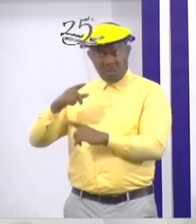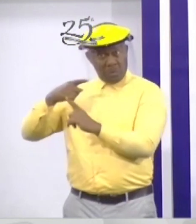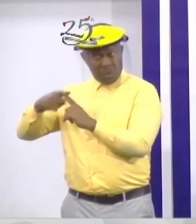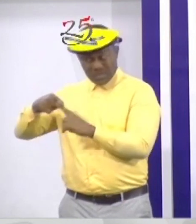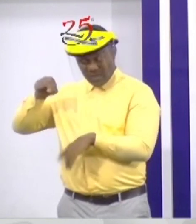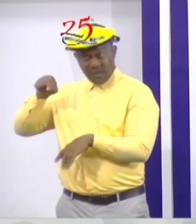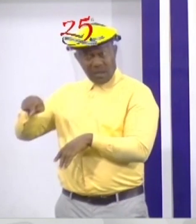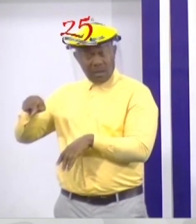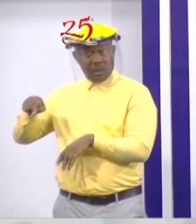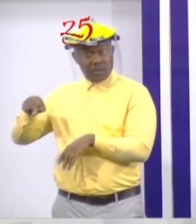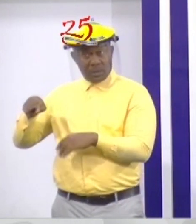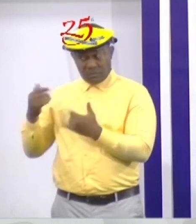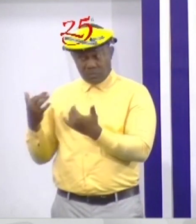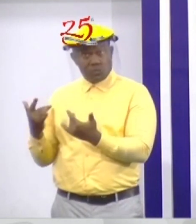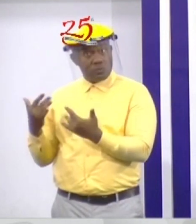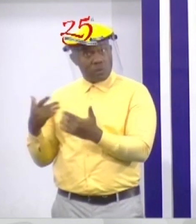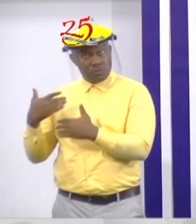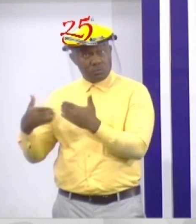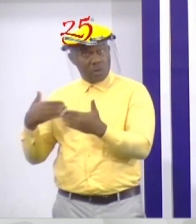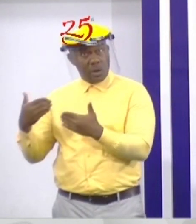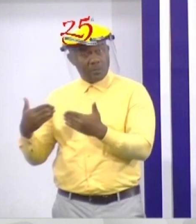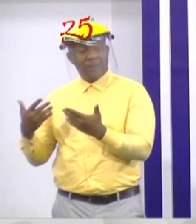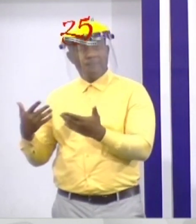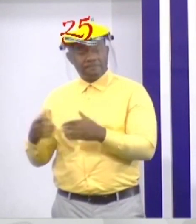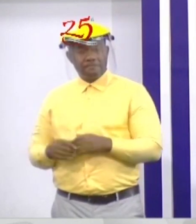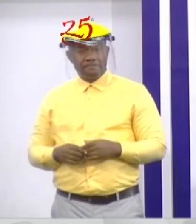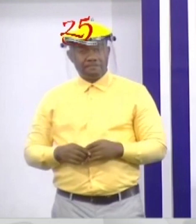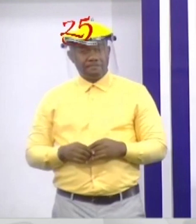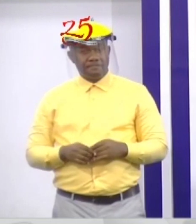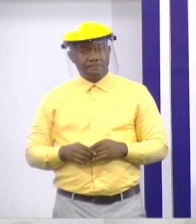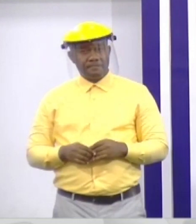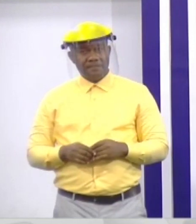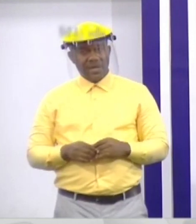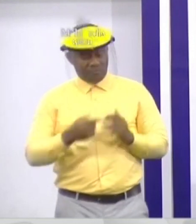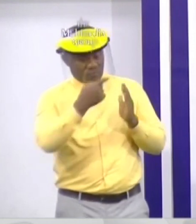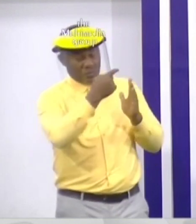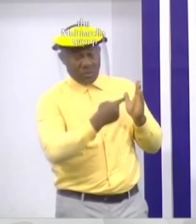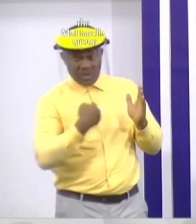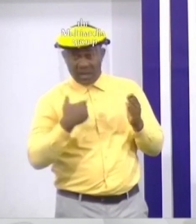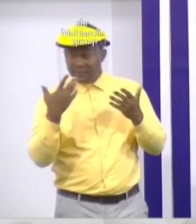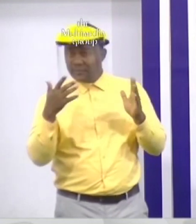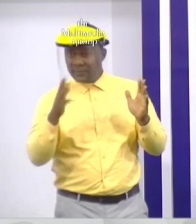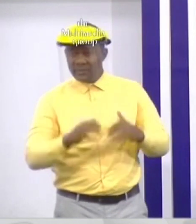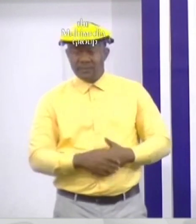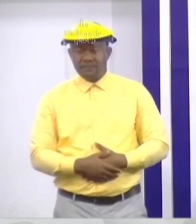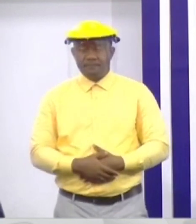center awaiting recovery. Honorable Minister, this is what I have. Thank you very much.